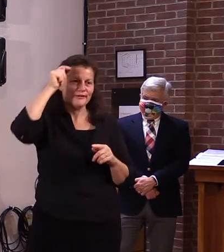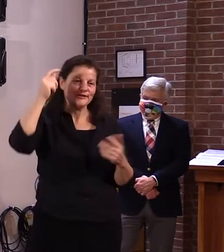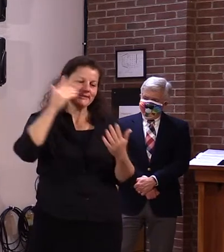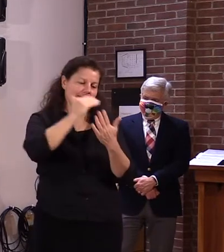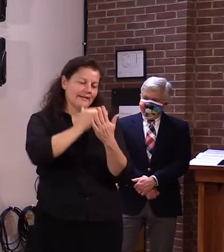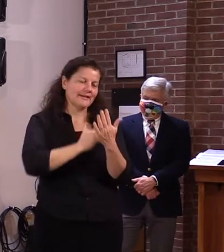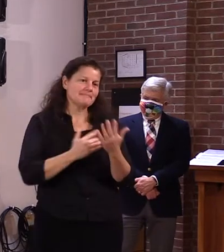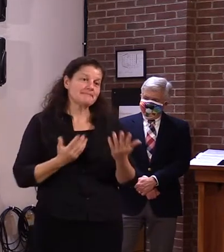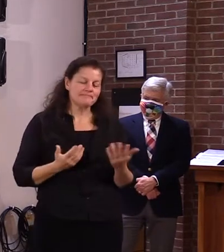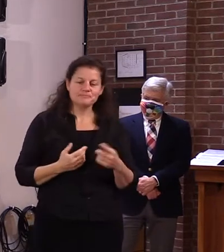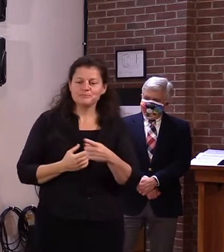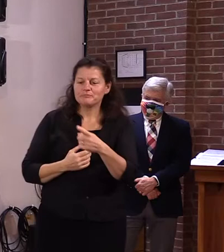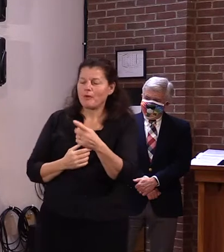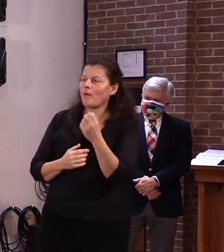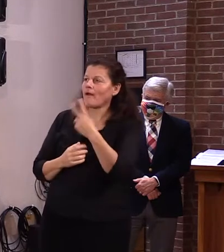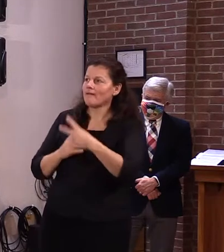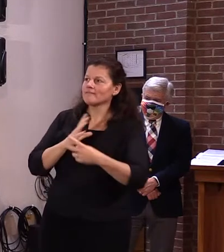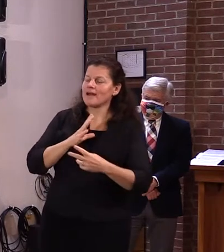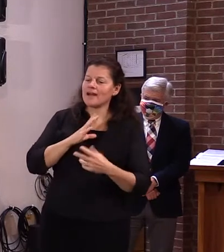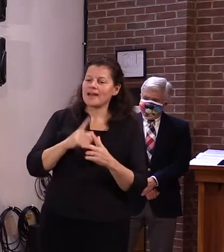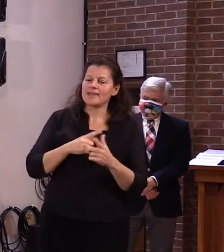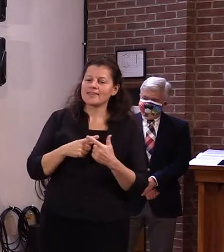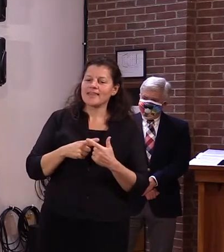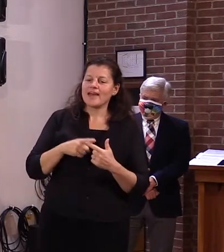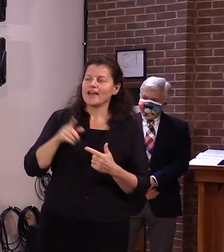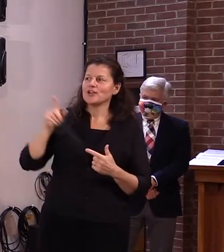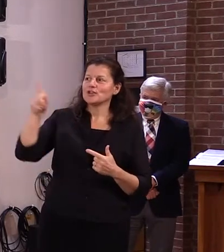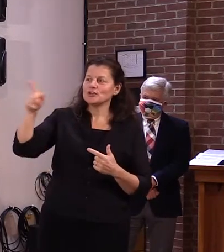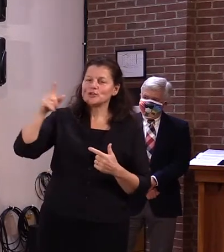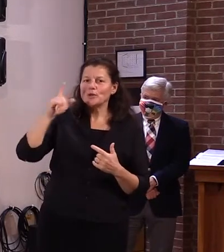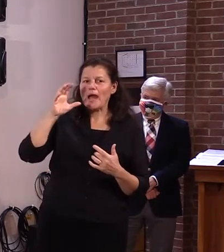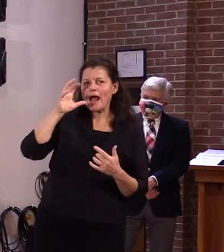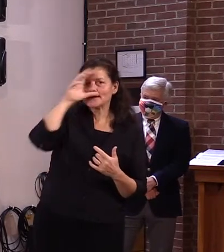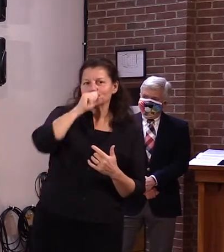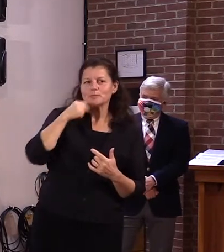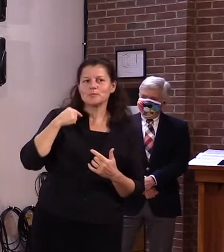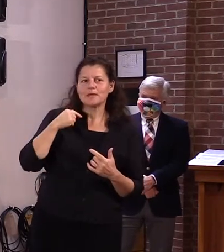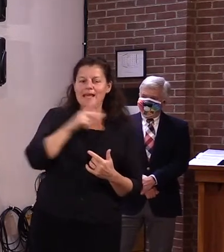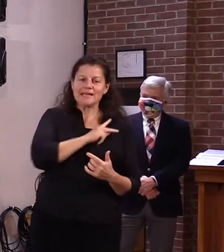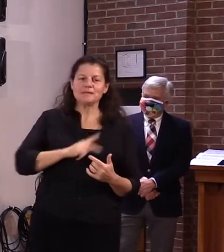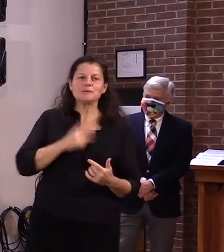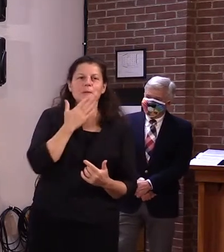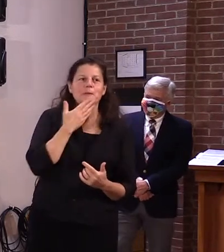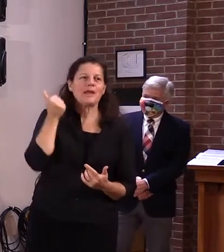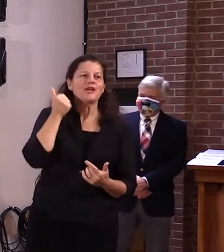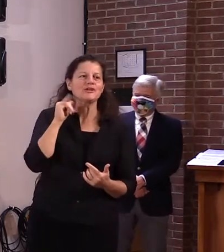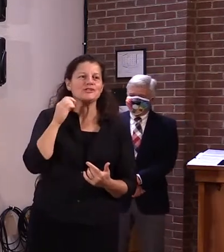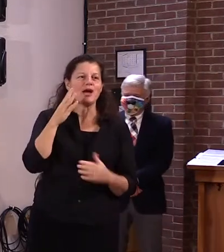All right, well, I'll chalk it up to Commissioner Levine speculates we're doing a better job than everyone else.